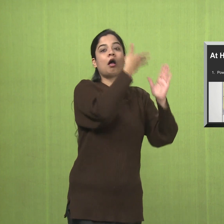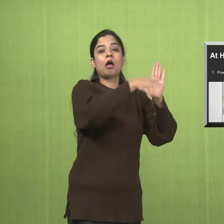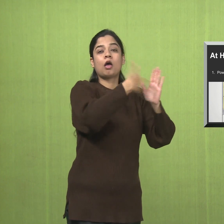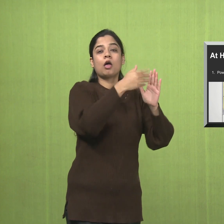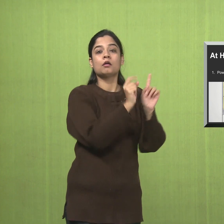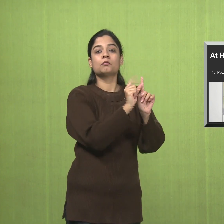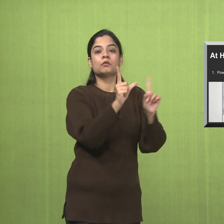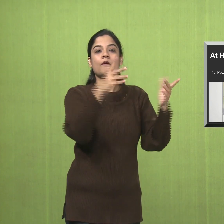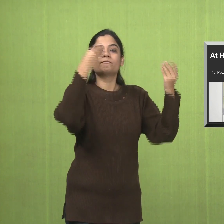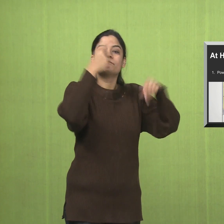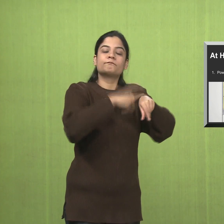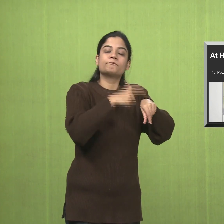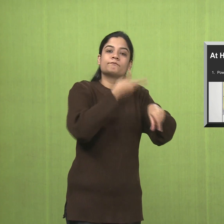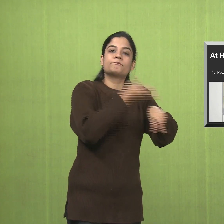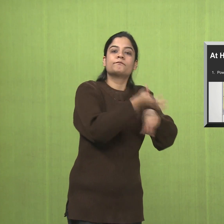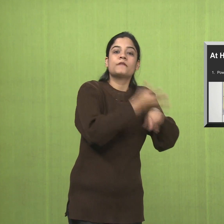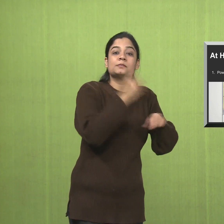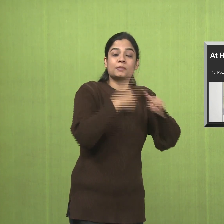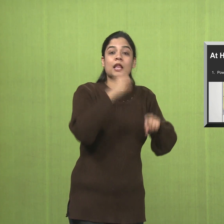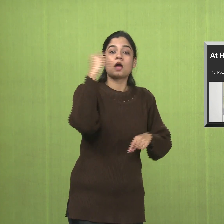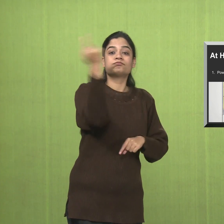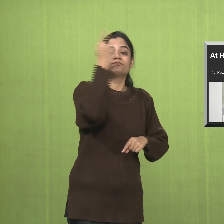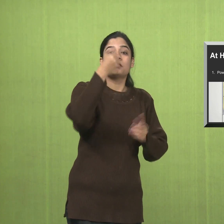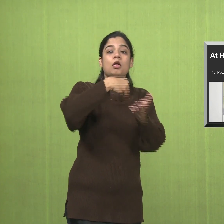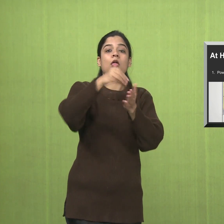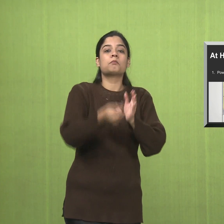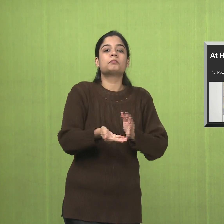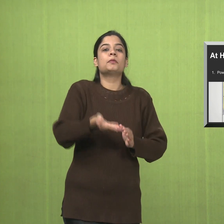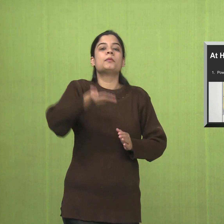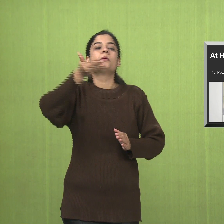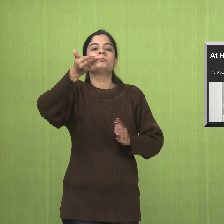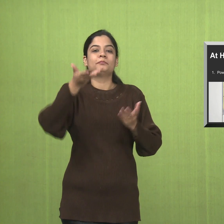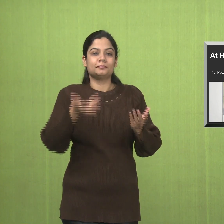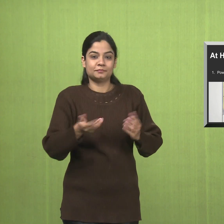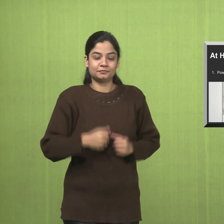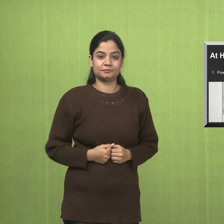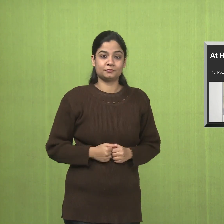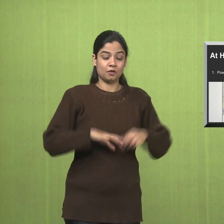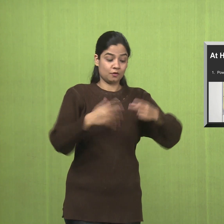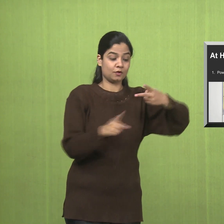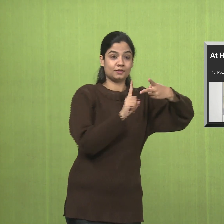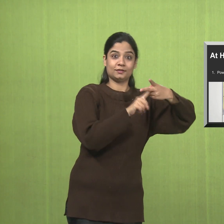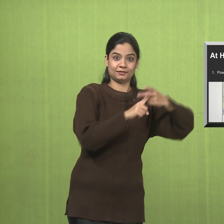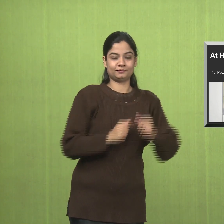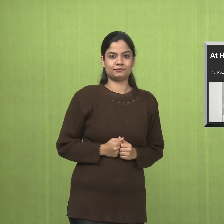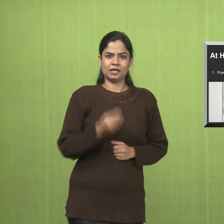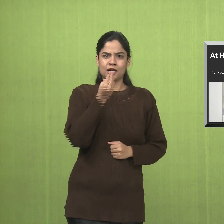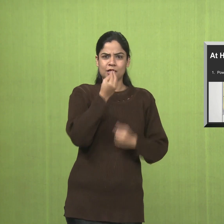Save electricity. Let's not waste the energy. And also you'll end up paying a higher electricity bill. The